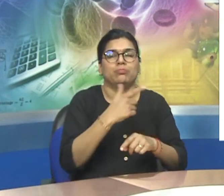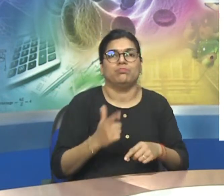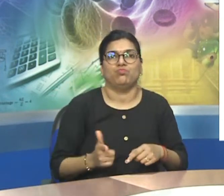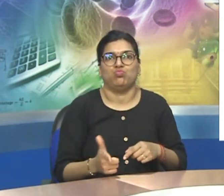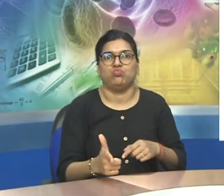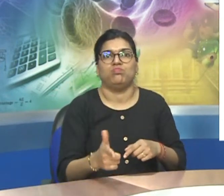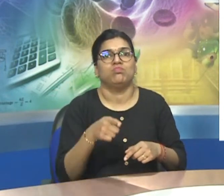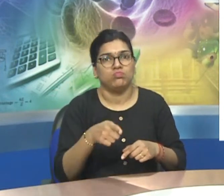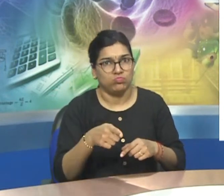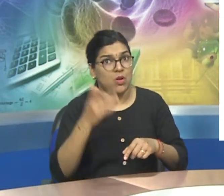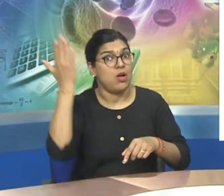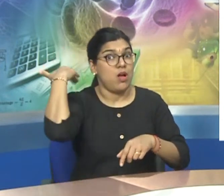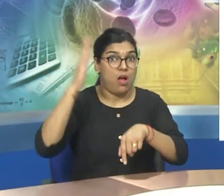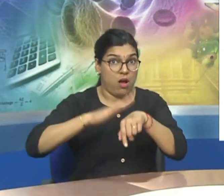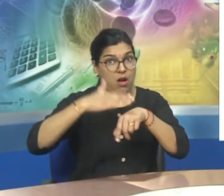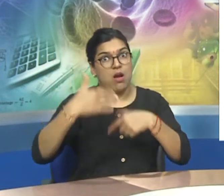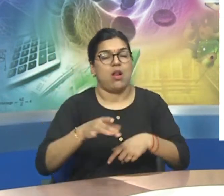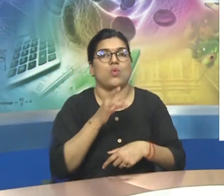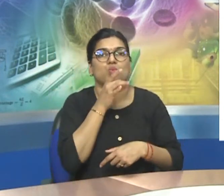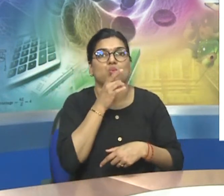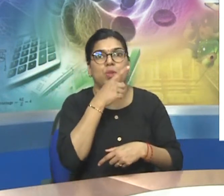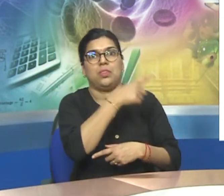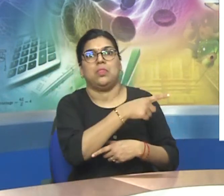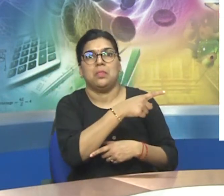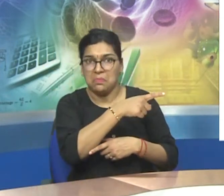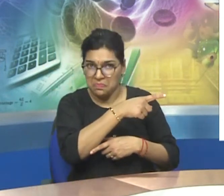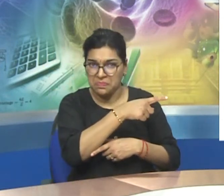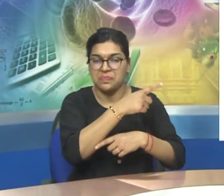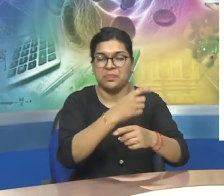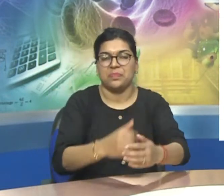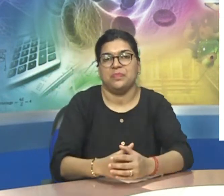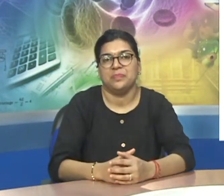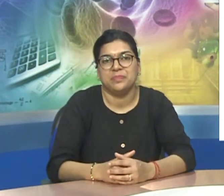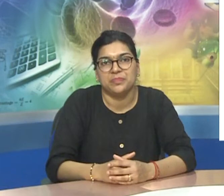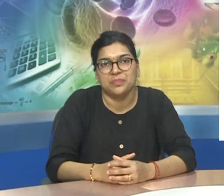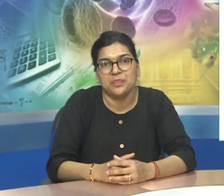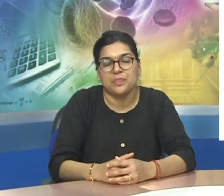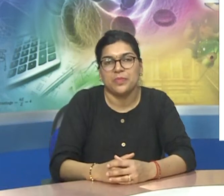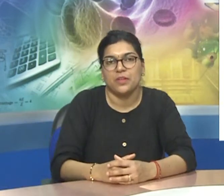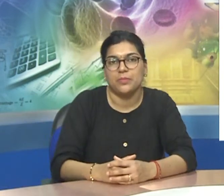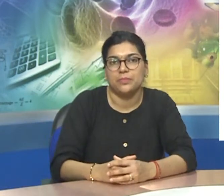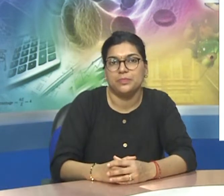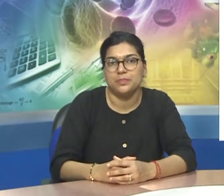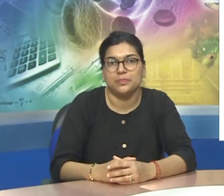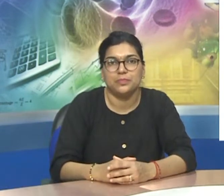which was recently witnessed in the Surat in the year 1994.